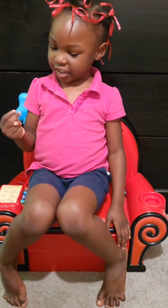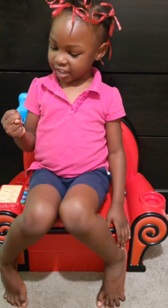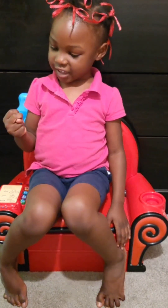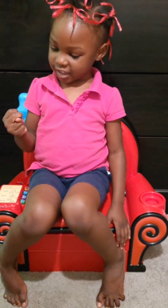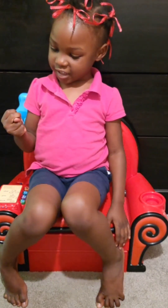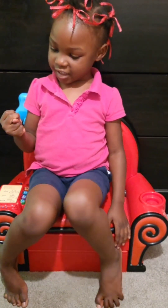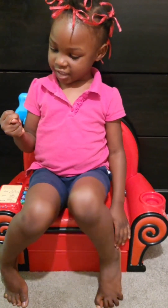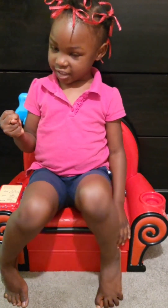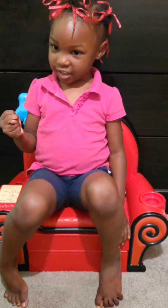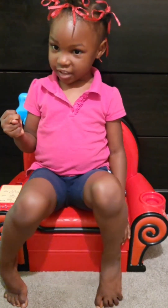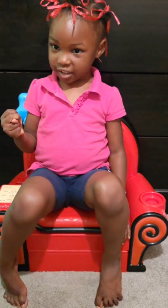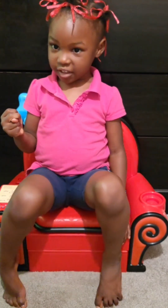O.